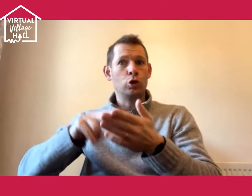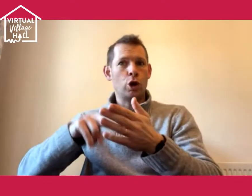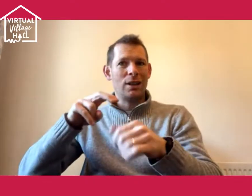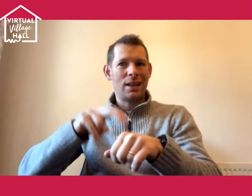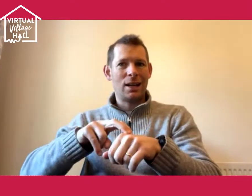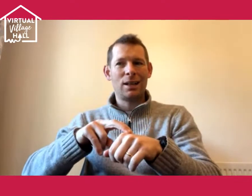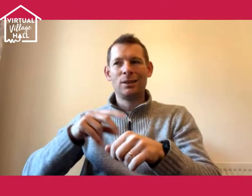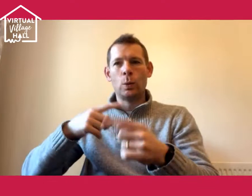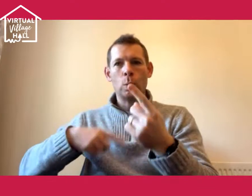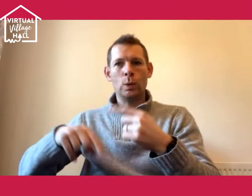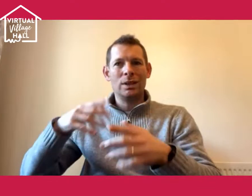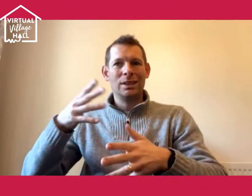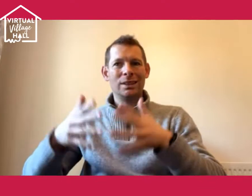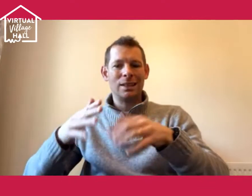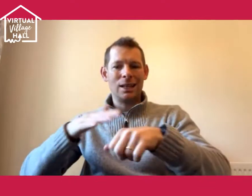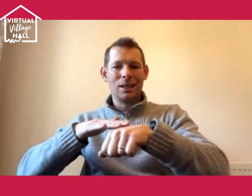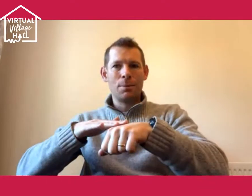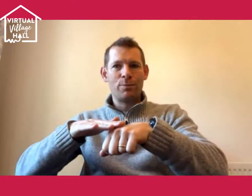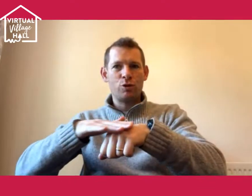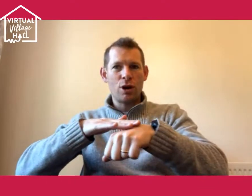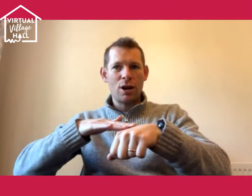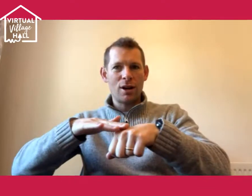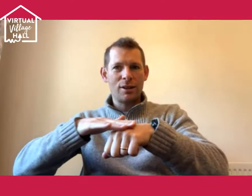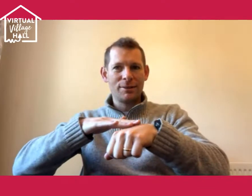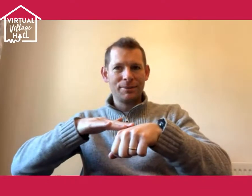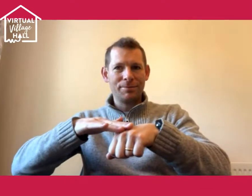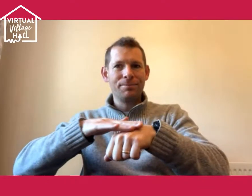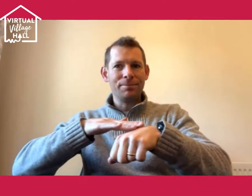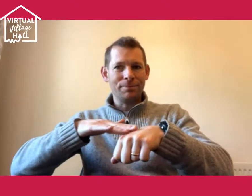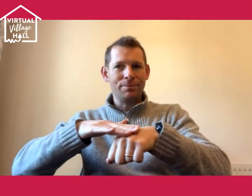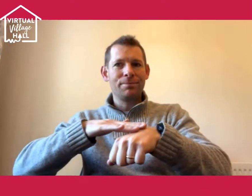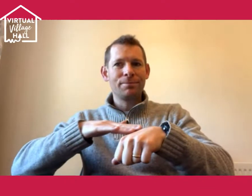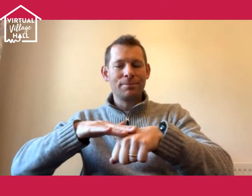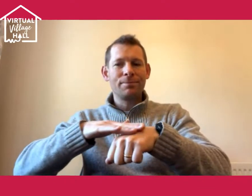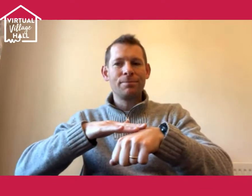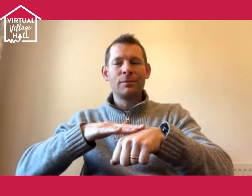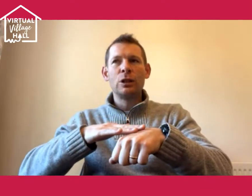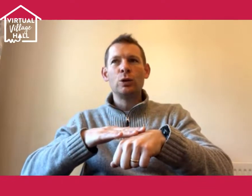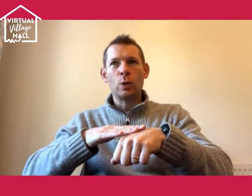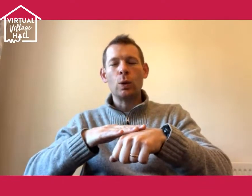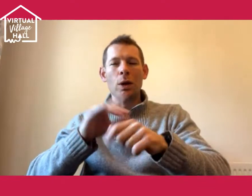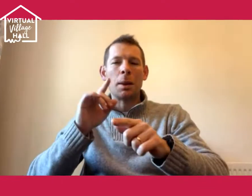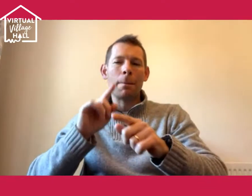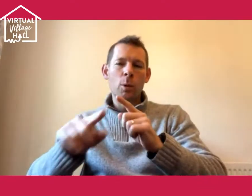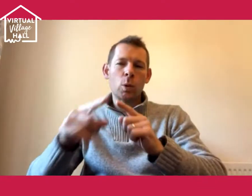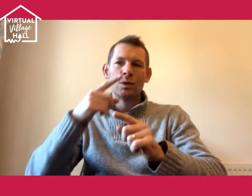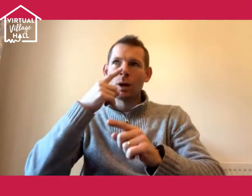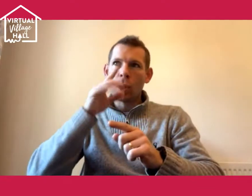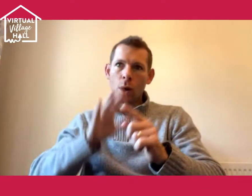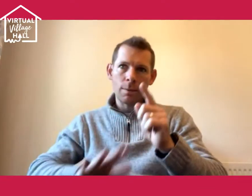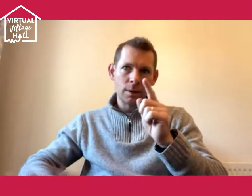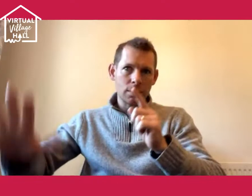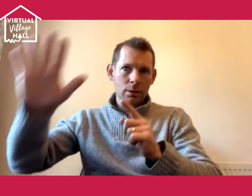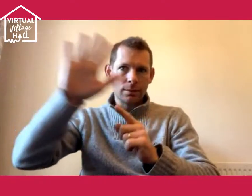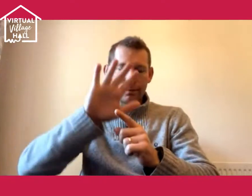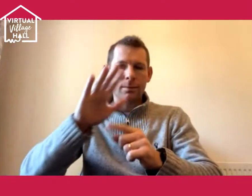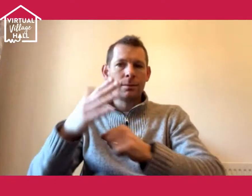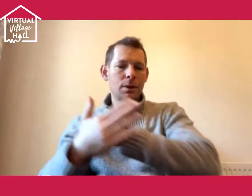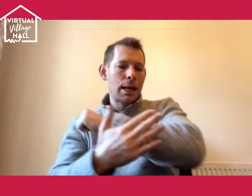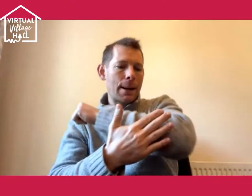In Northern Ireland here, we sign brown like this on the back of the hand. But I think the most common sign you will